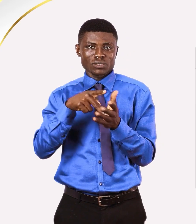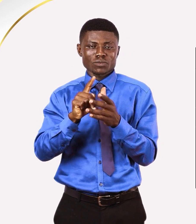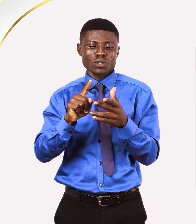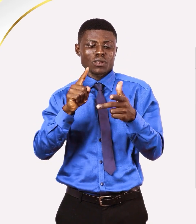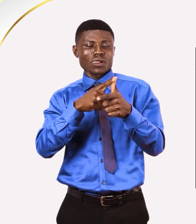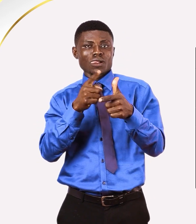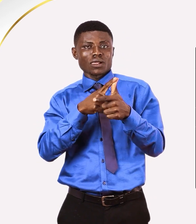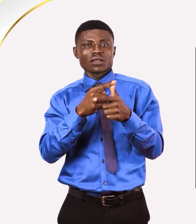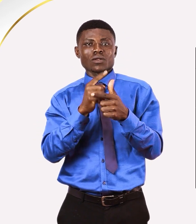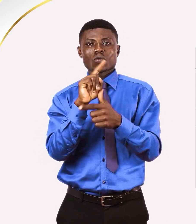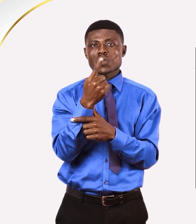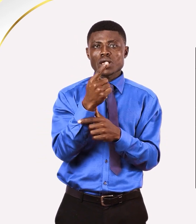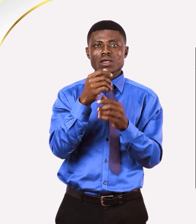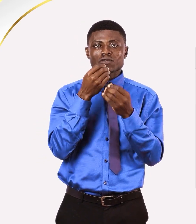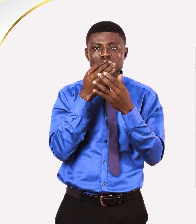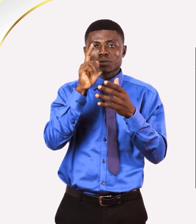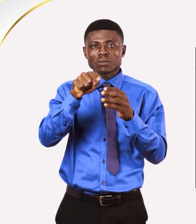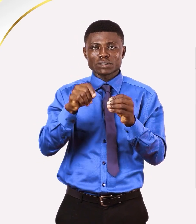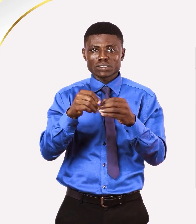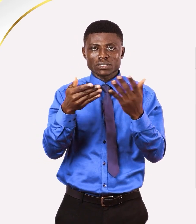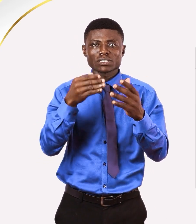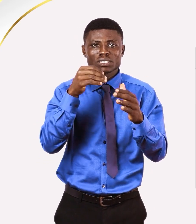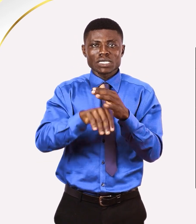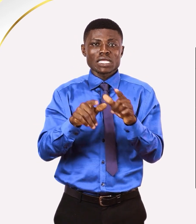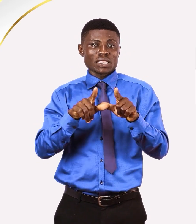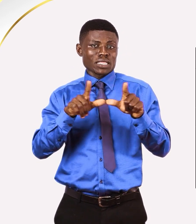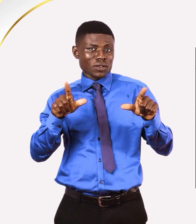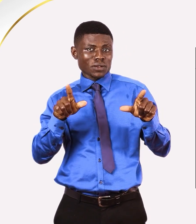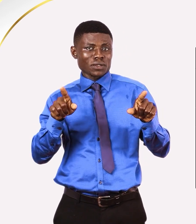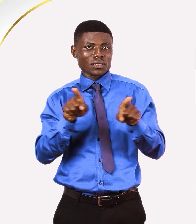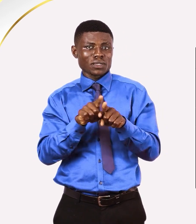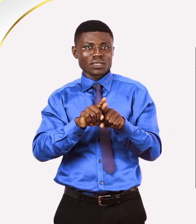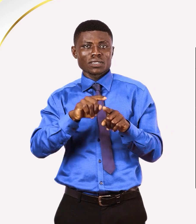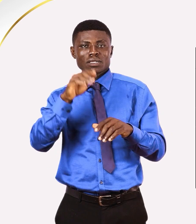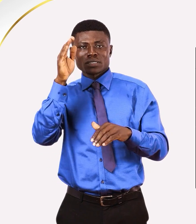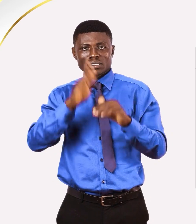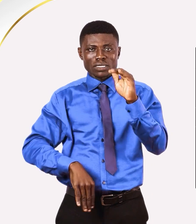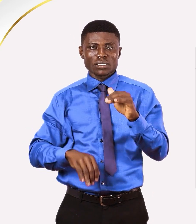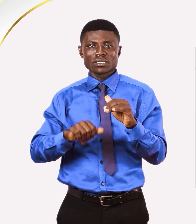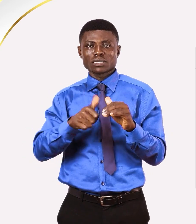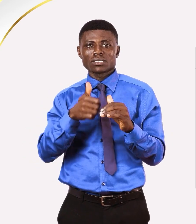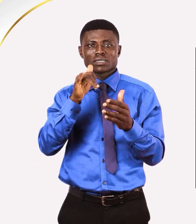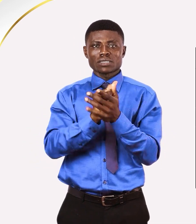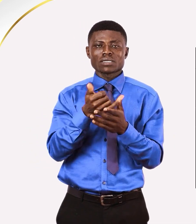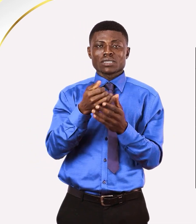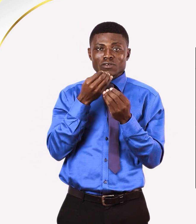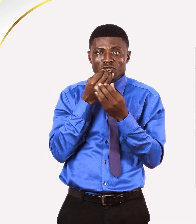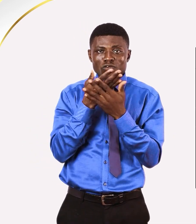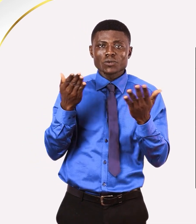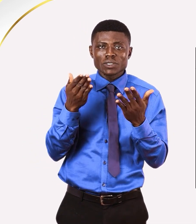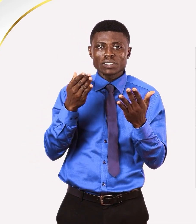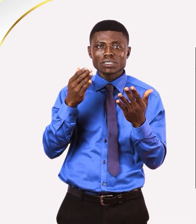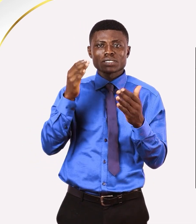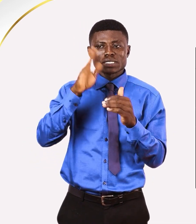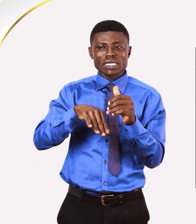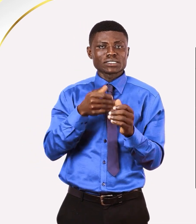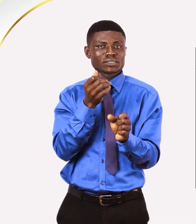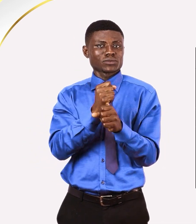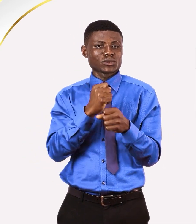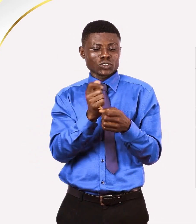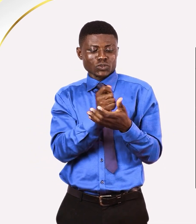fee. 1. Information to be provided in a language other than the language in which the